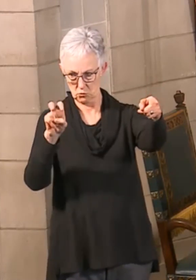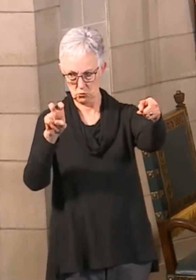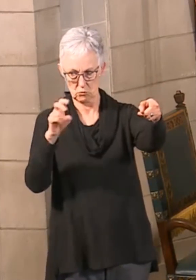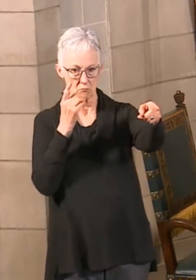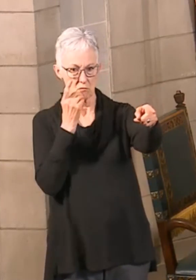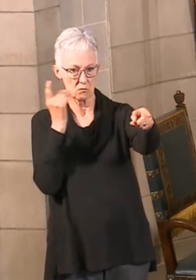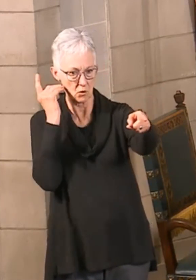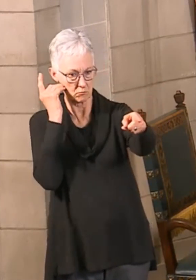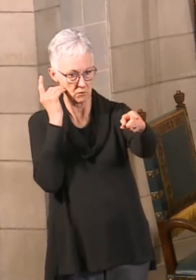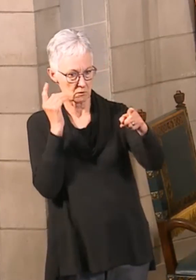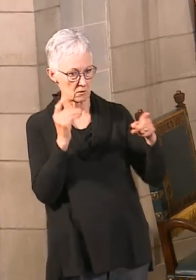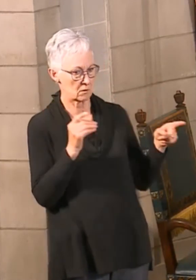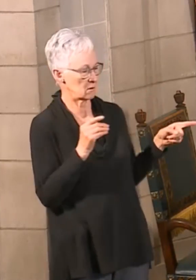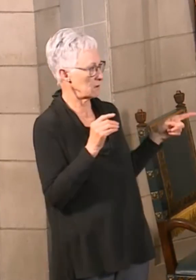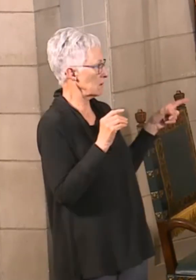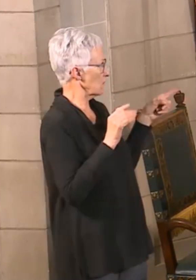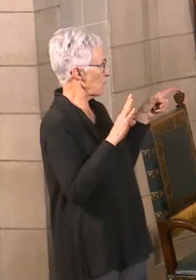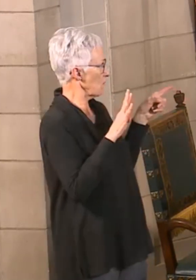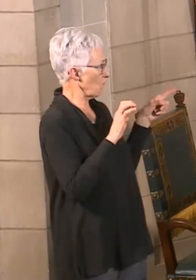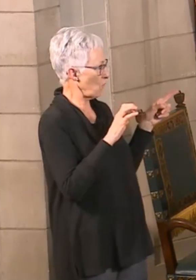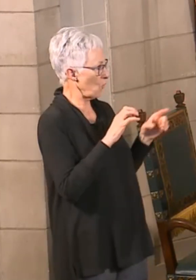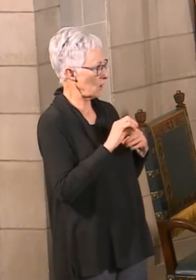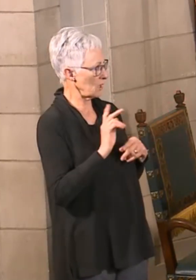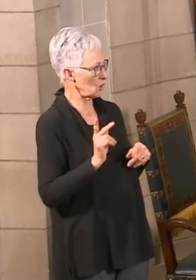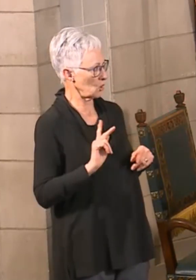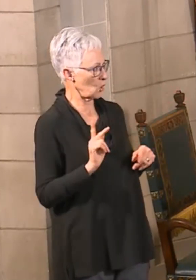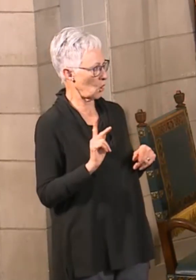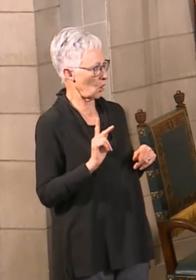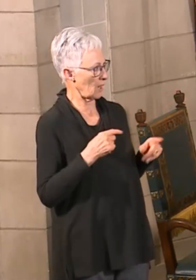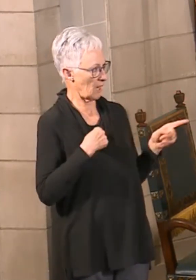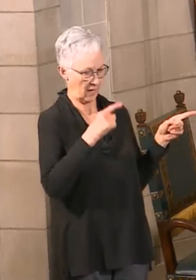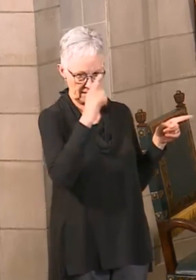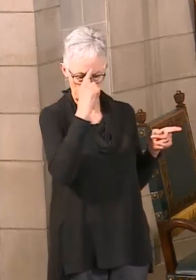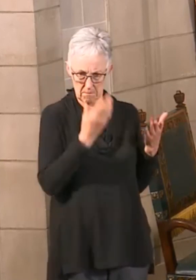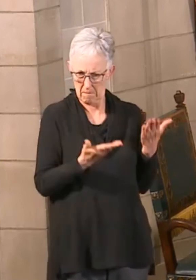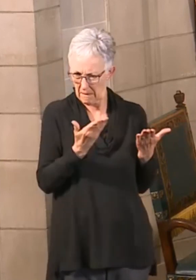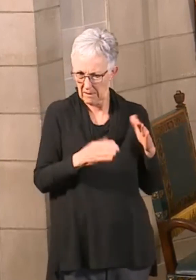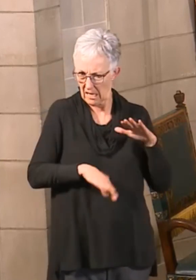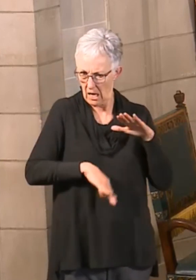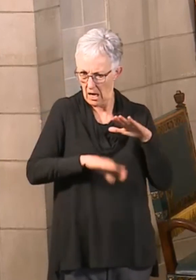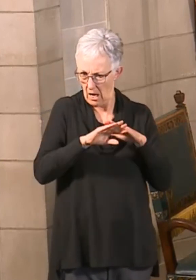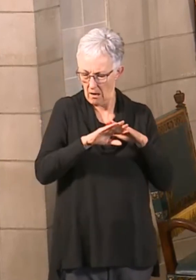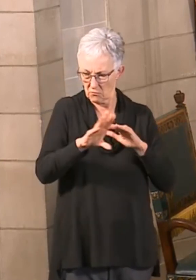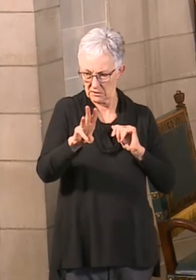And 400 in Kearney and 20 in Lincoln. I think it's even up to 600 if necessary.